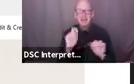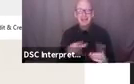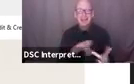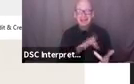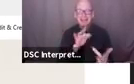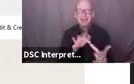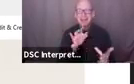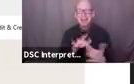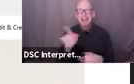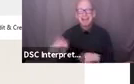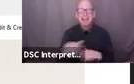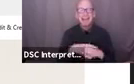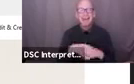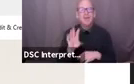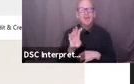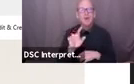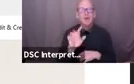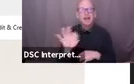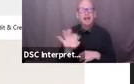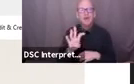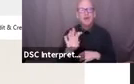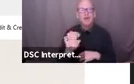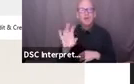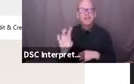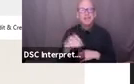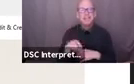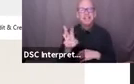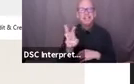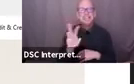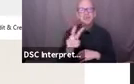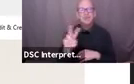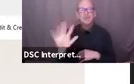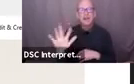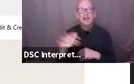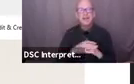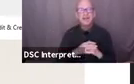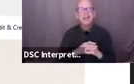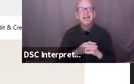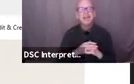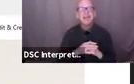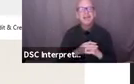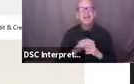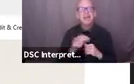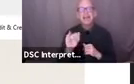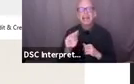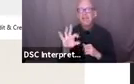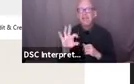Equality Toledo at 419-407-6225.